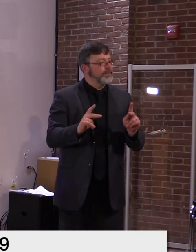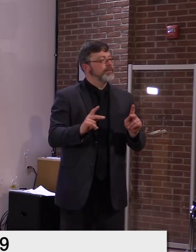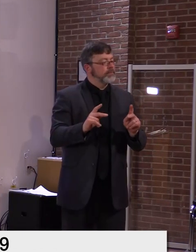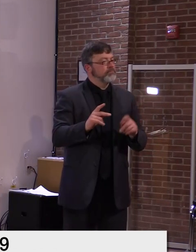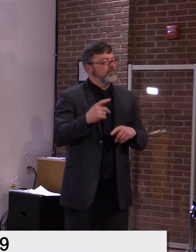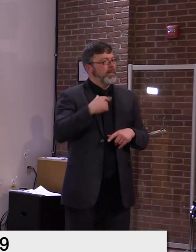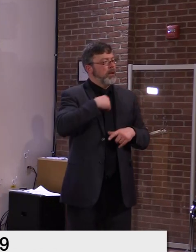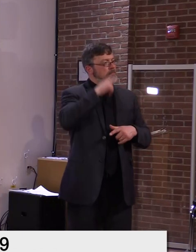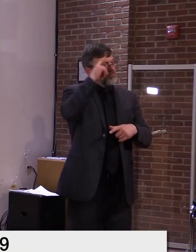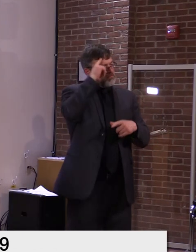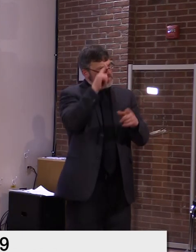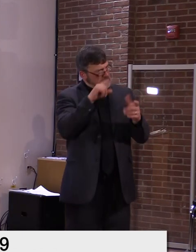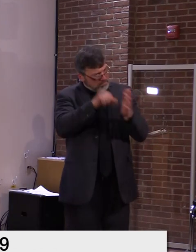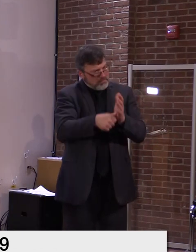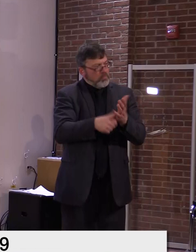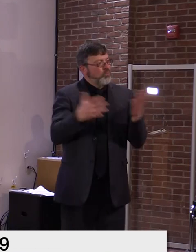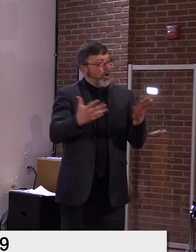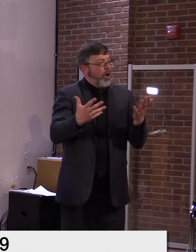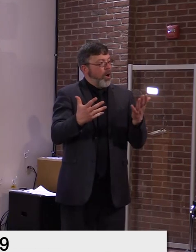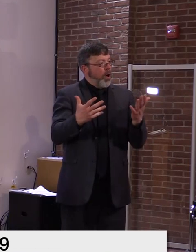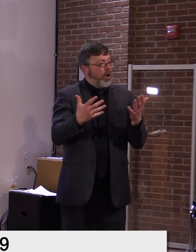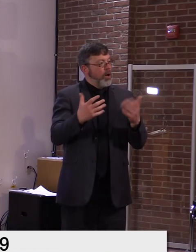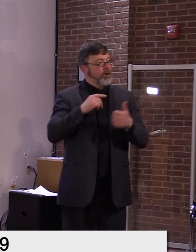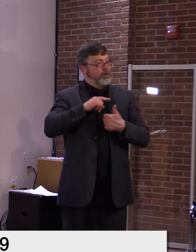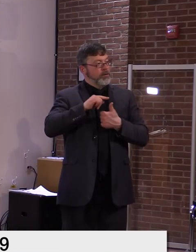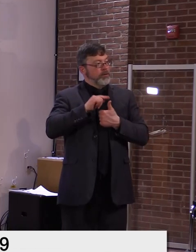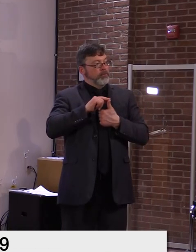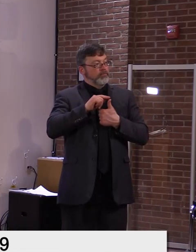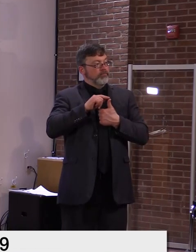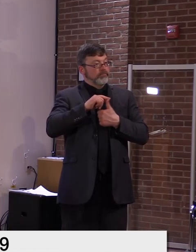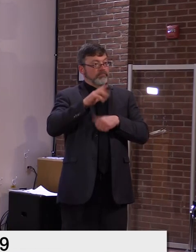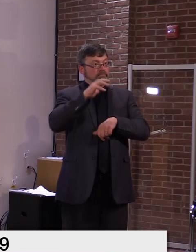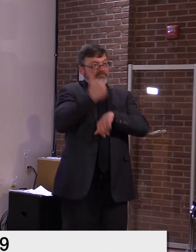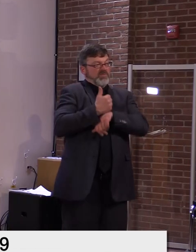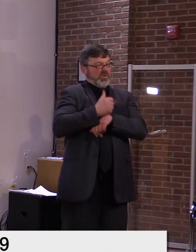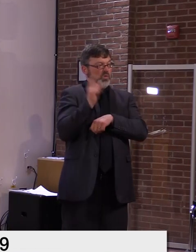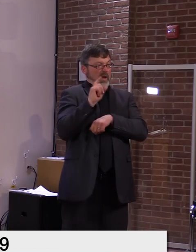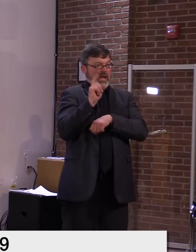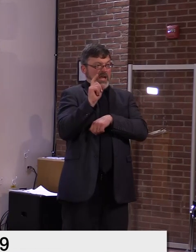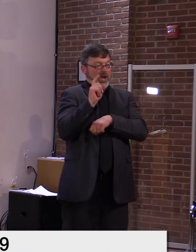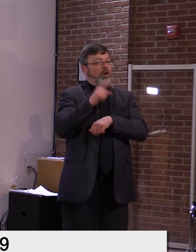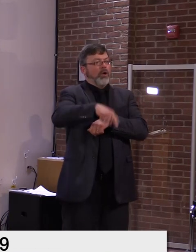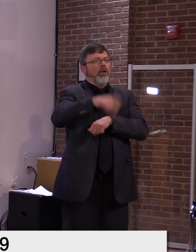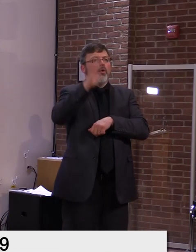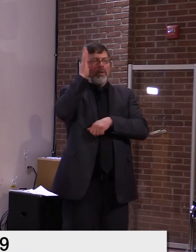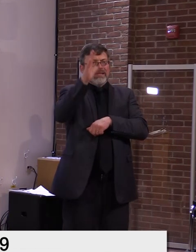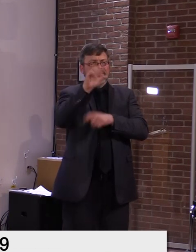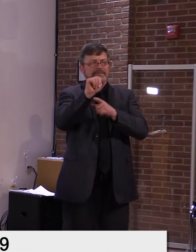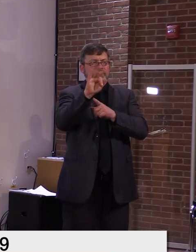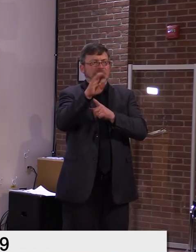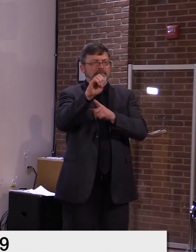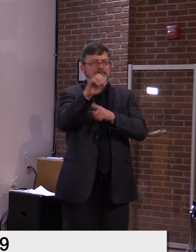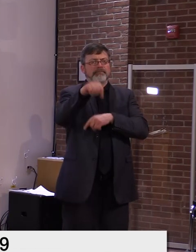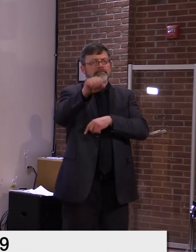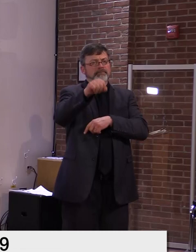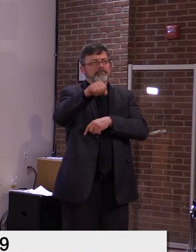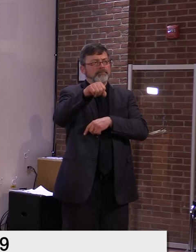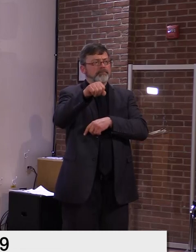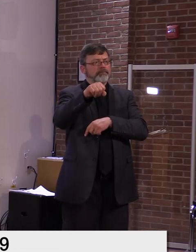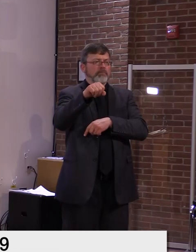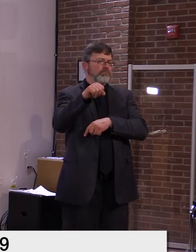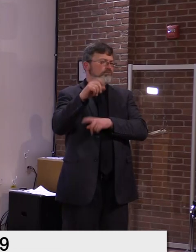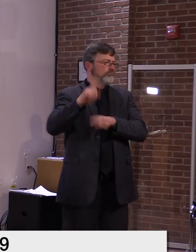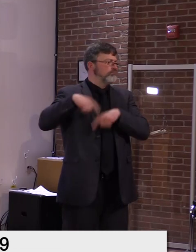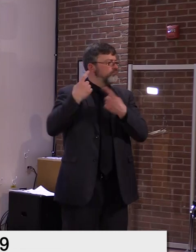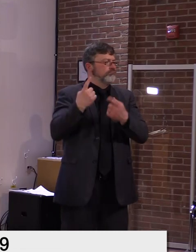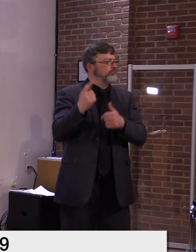are safe, so these are going to be safe opportunities for students and children and adolescents. Summer's important. This is a